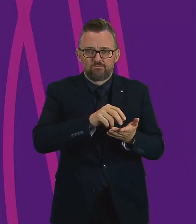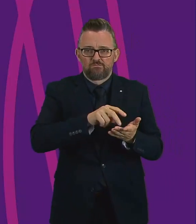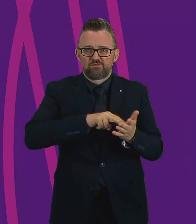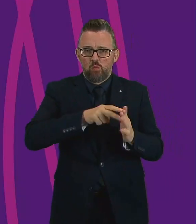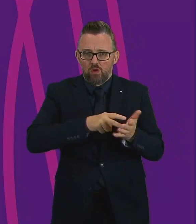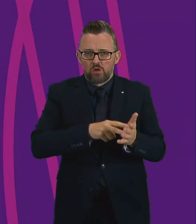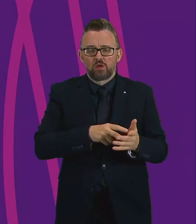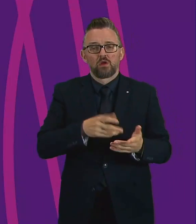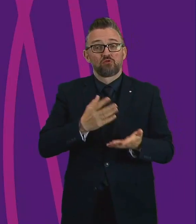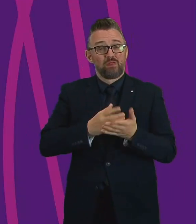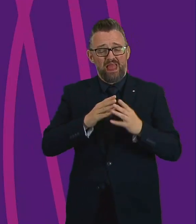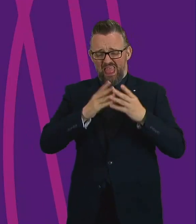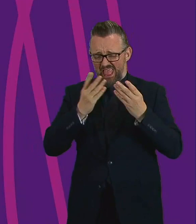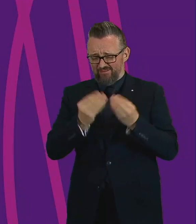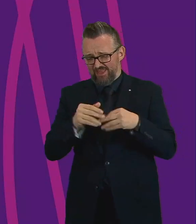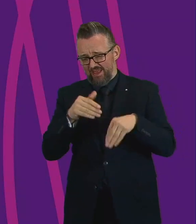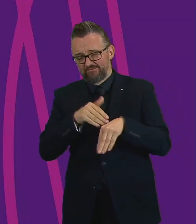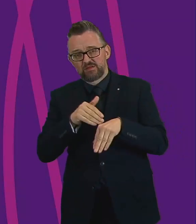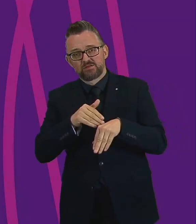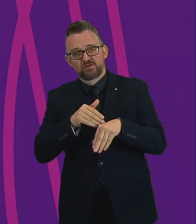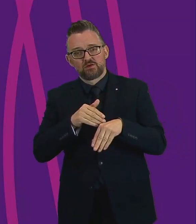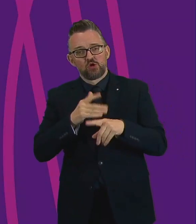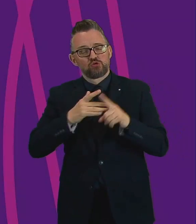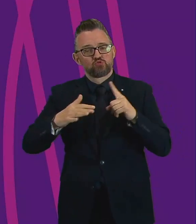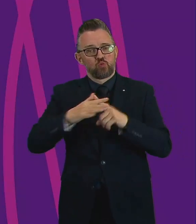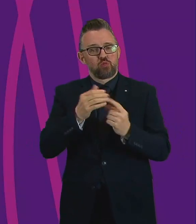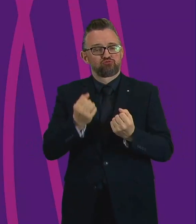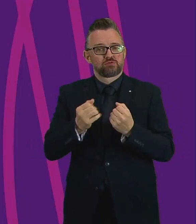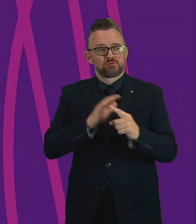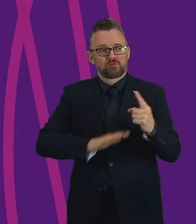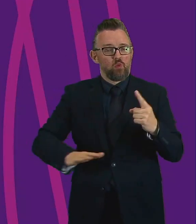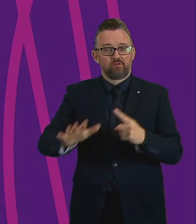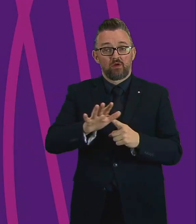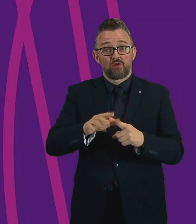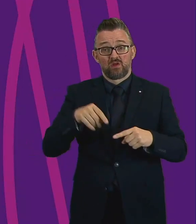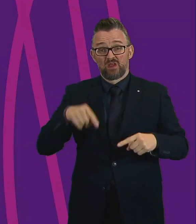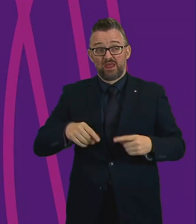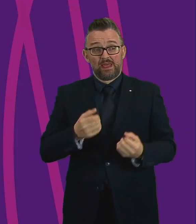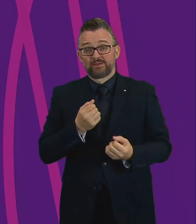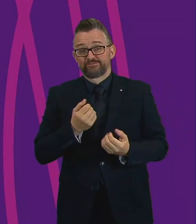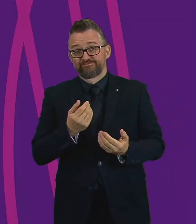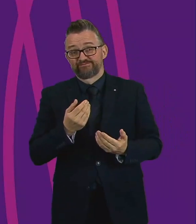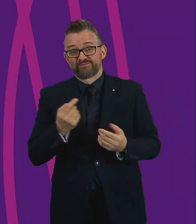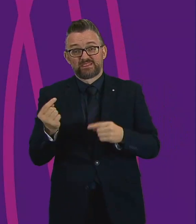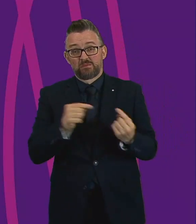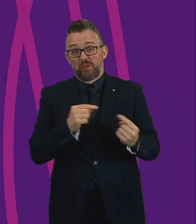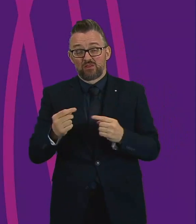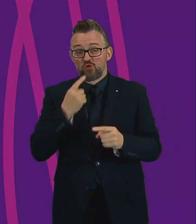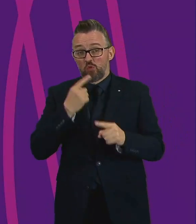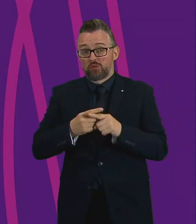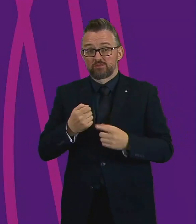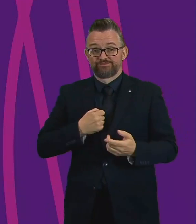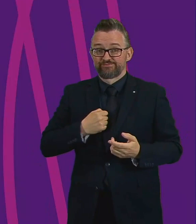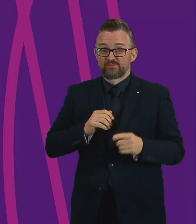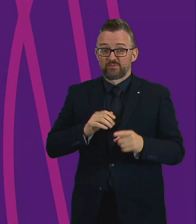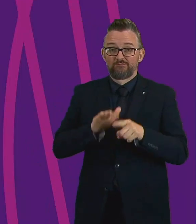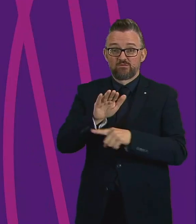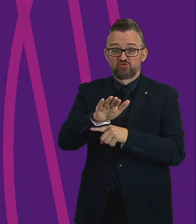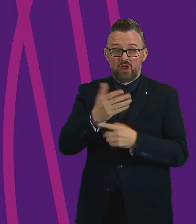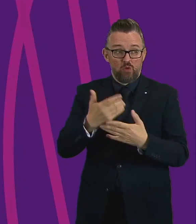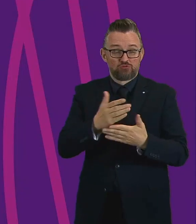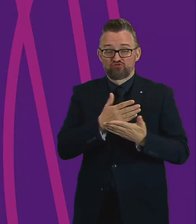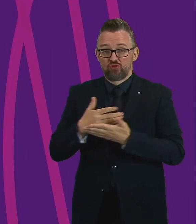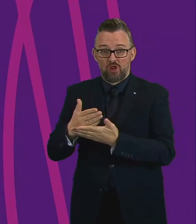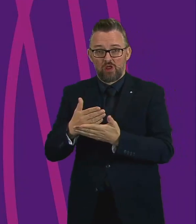of economic and social justice in this country. So this debate is also about our shared future and the Scotland